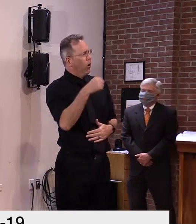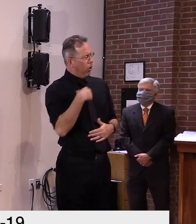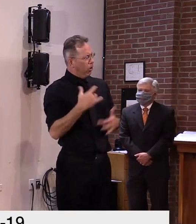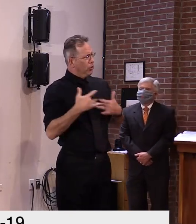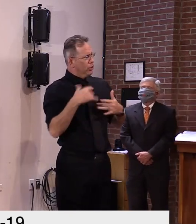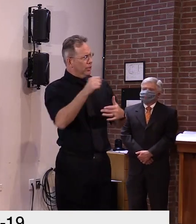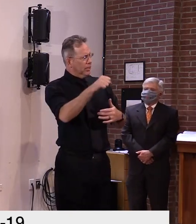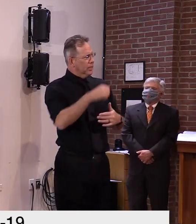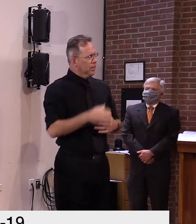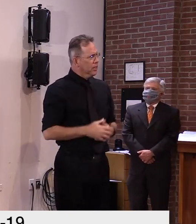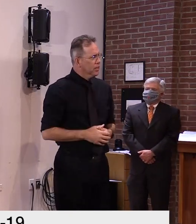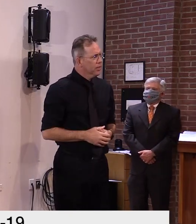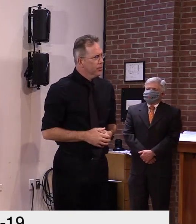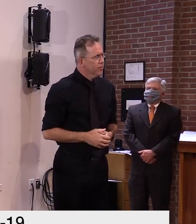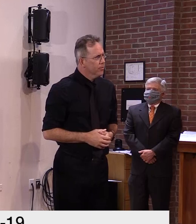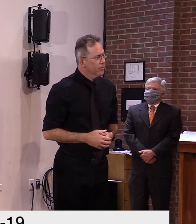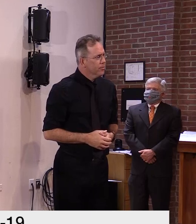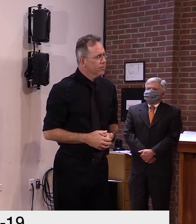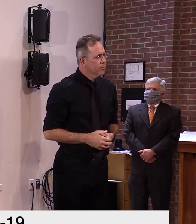campaigning on in terms of,